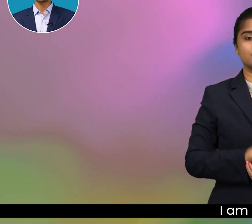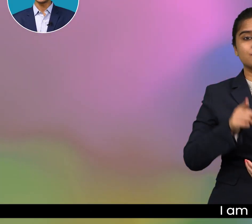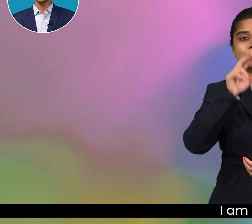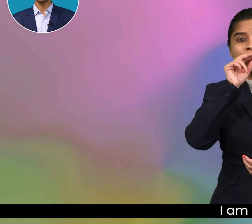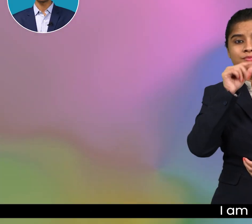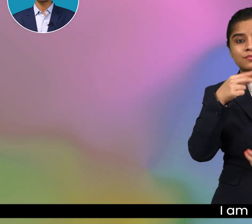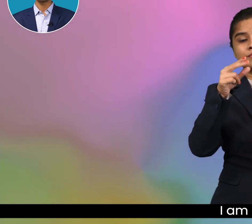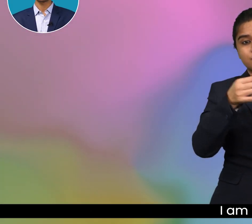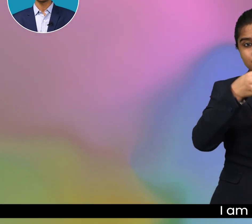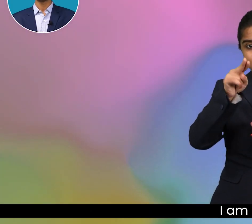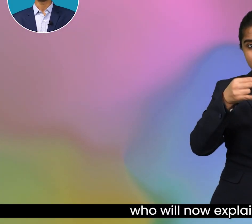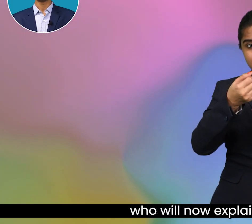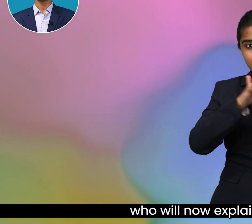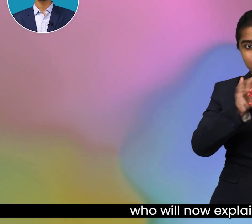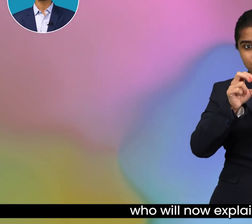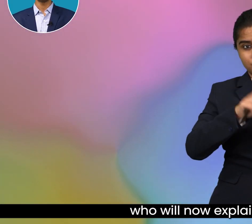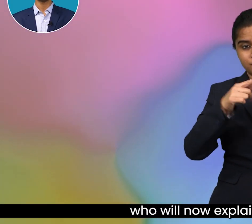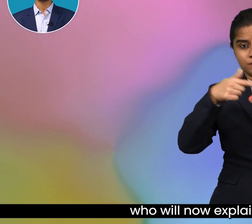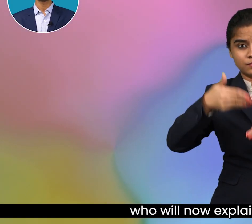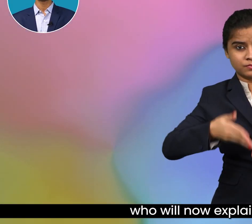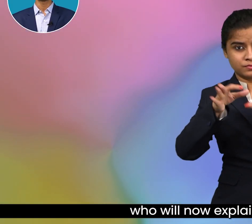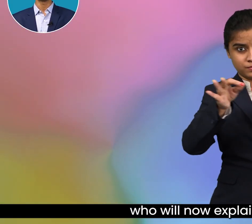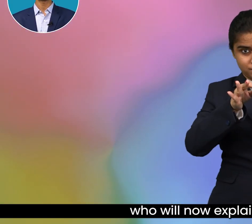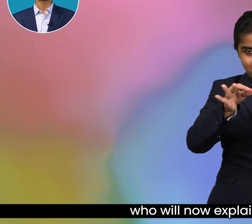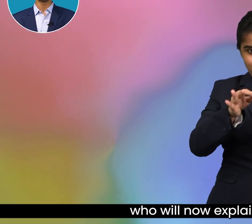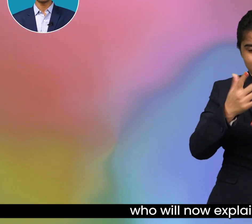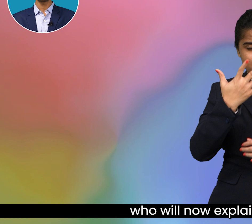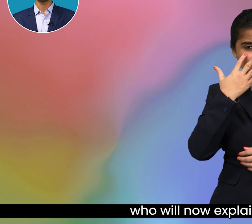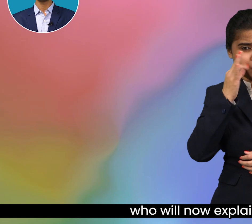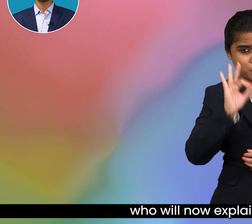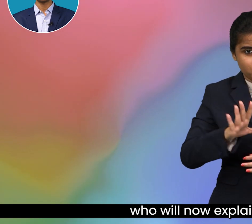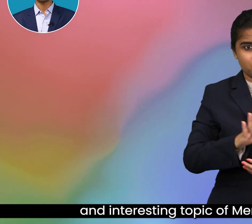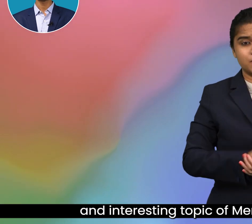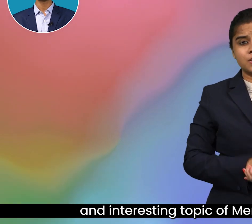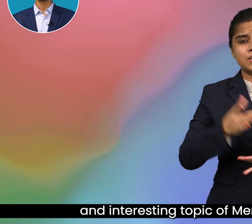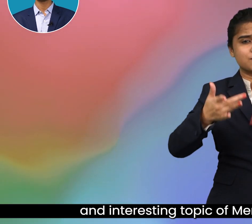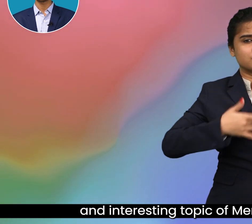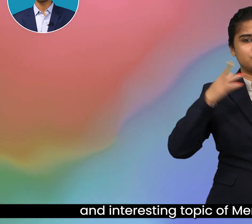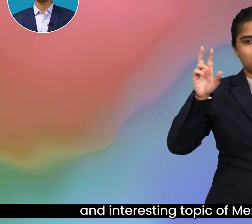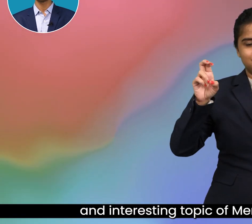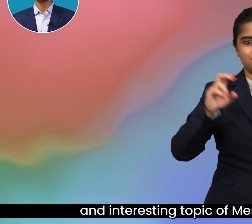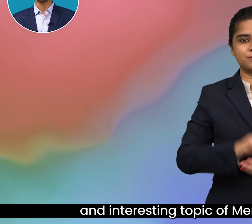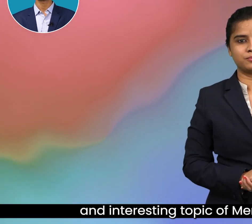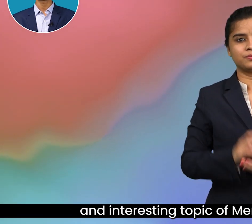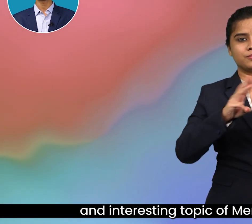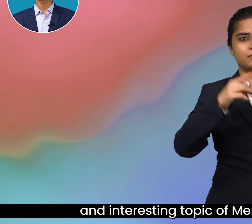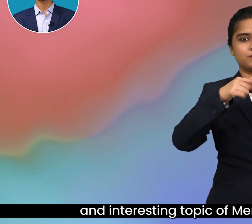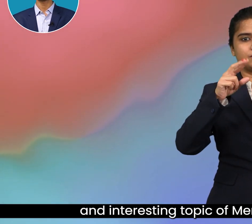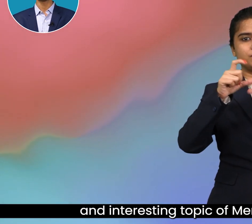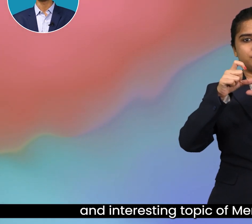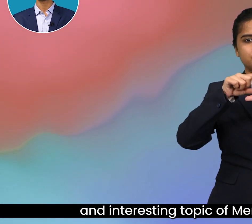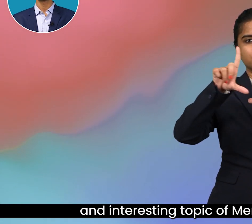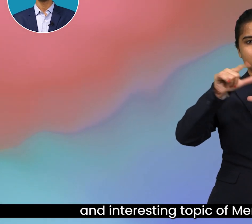I am Shane, will now explain the very important and interesting topic of